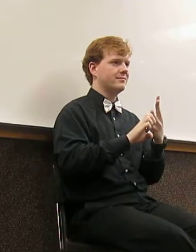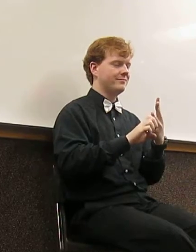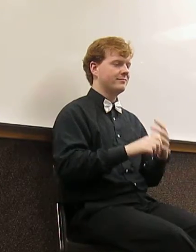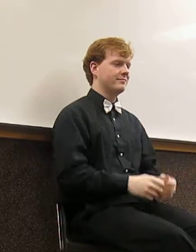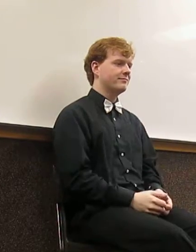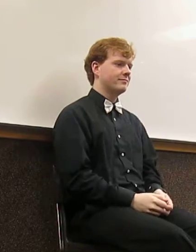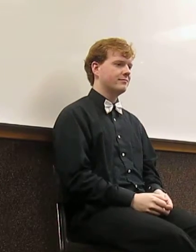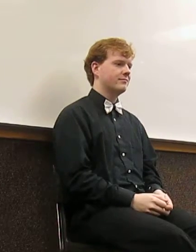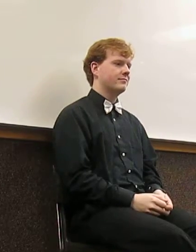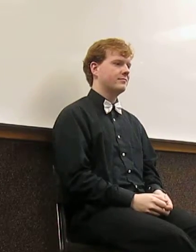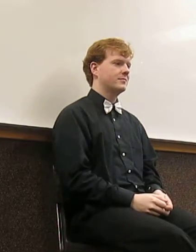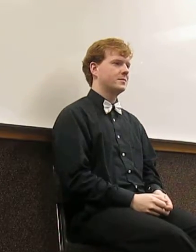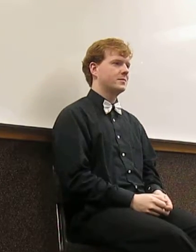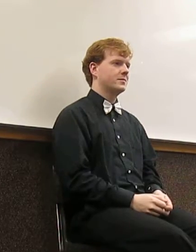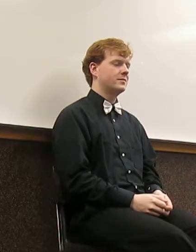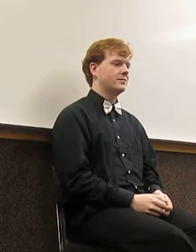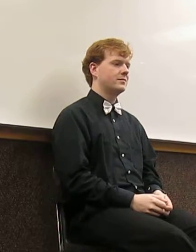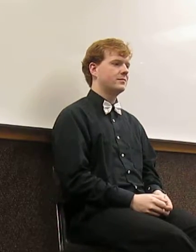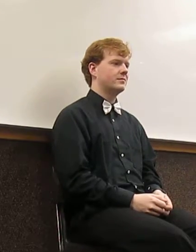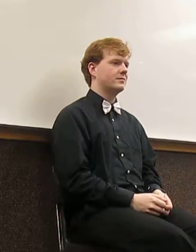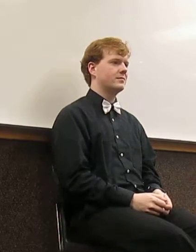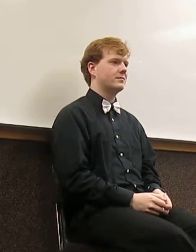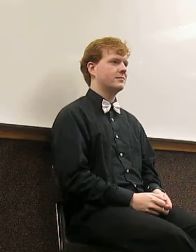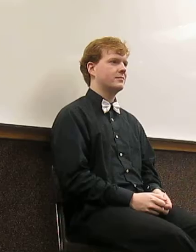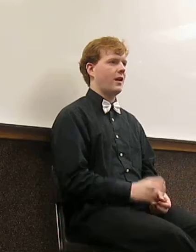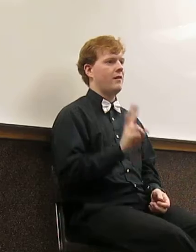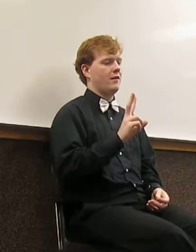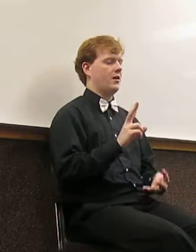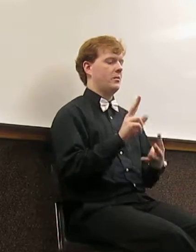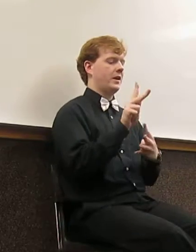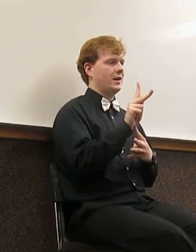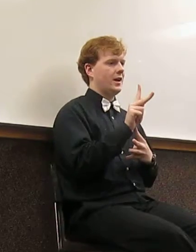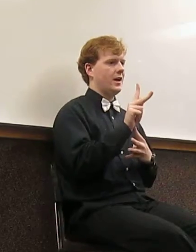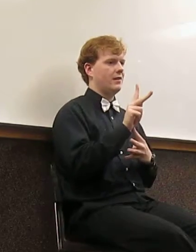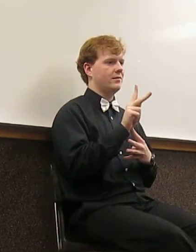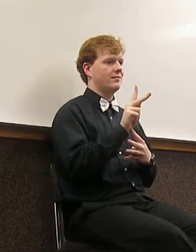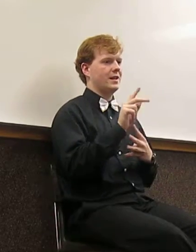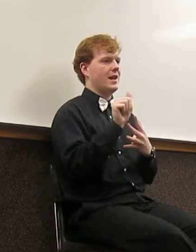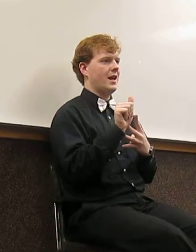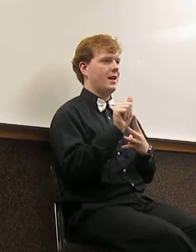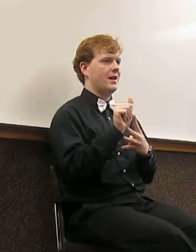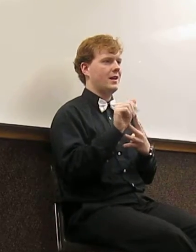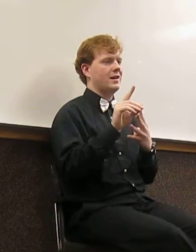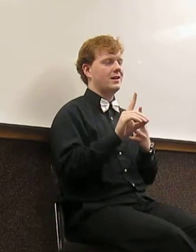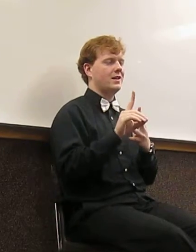under fat-soluble. Vitamin K, vitamin A, vitamin D, and E.